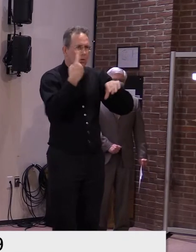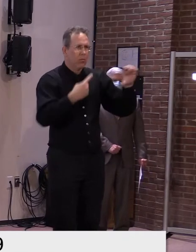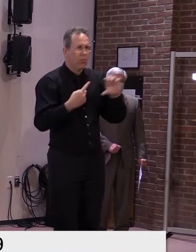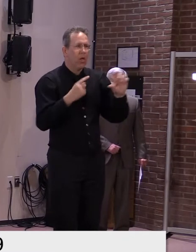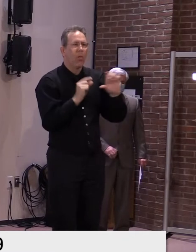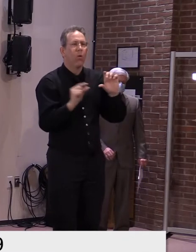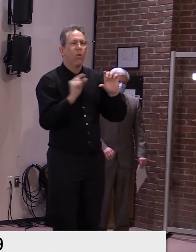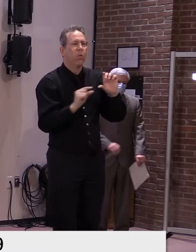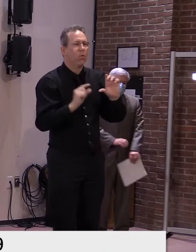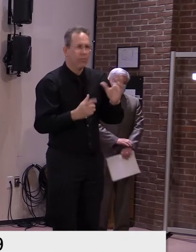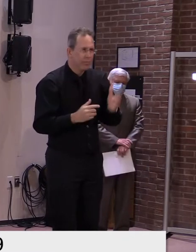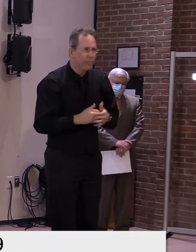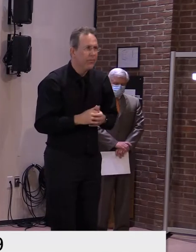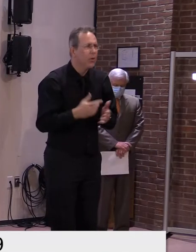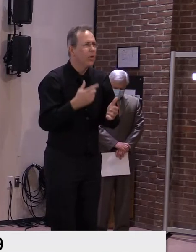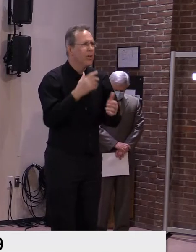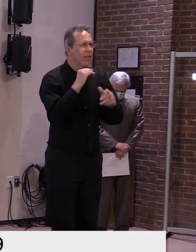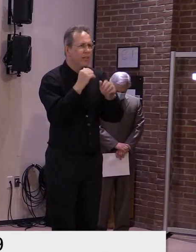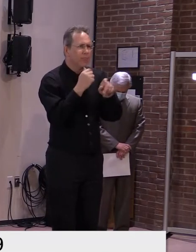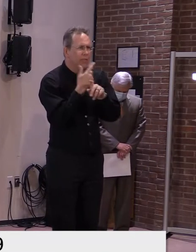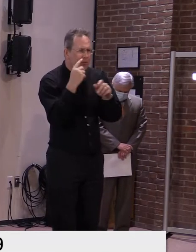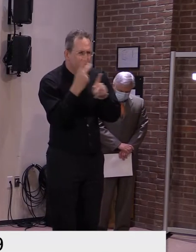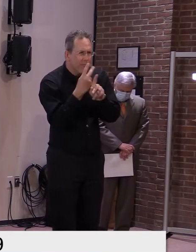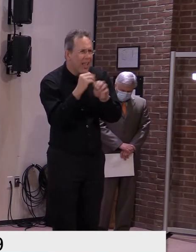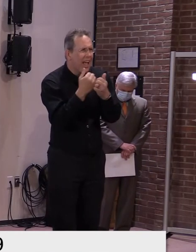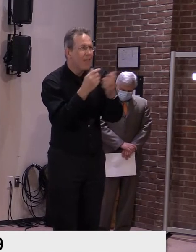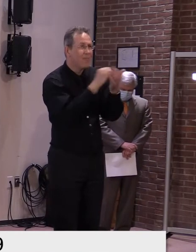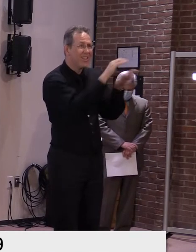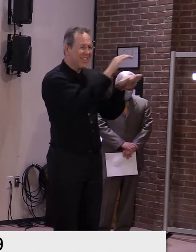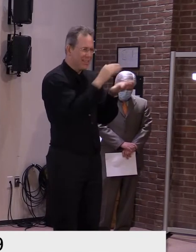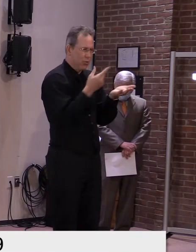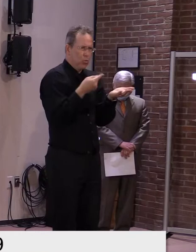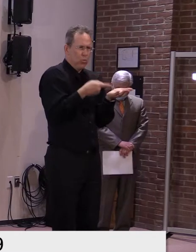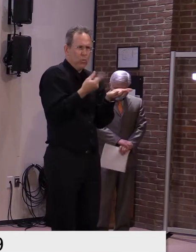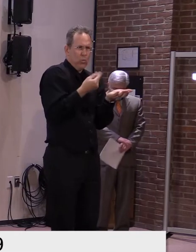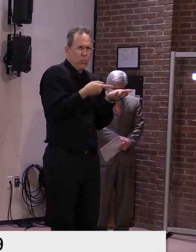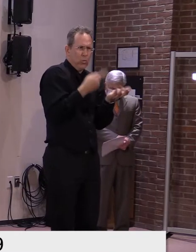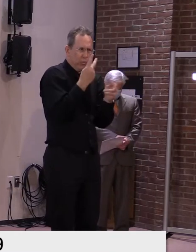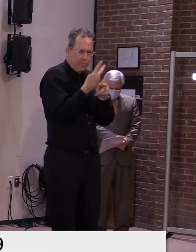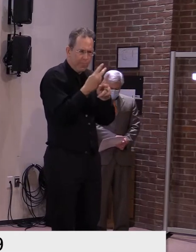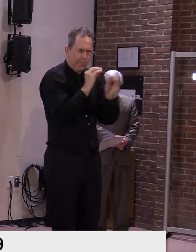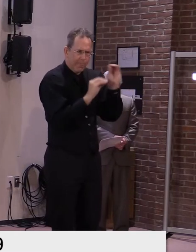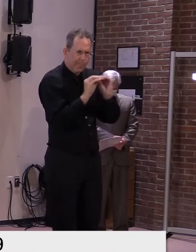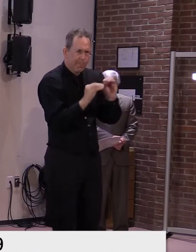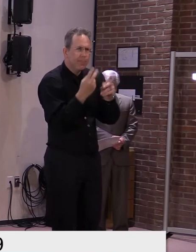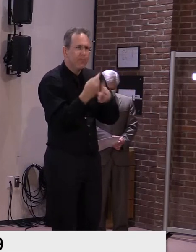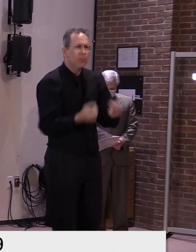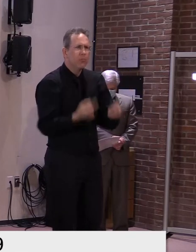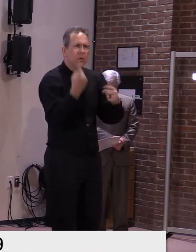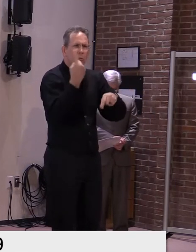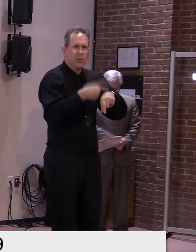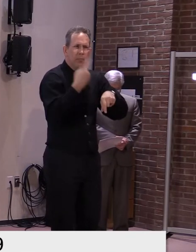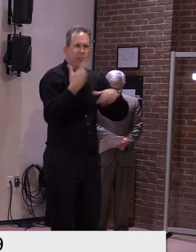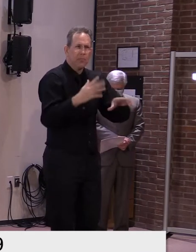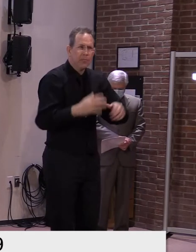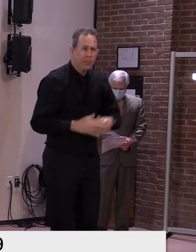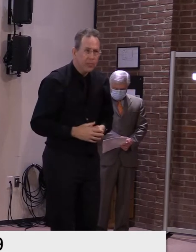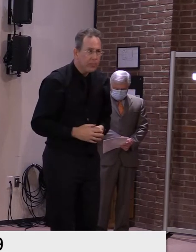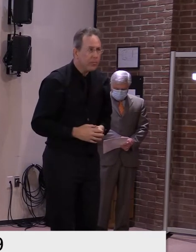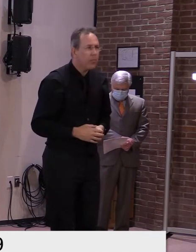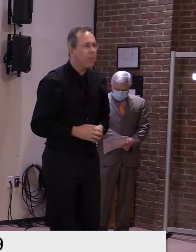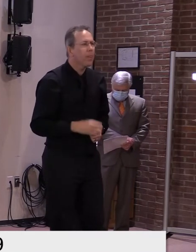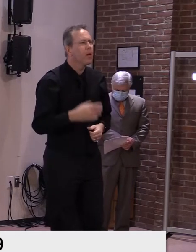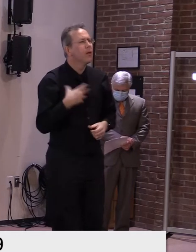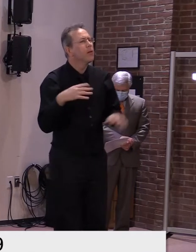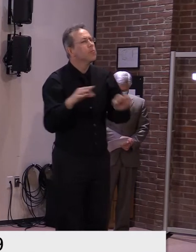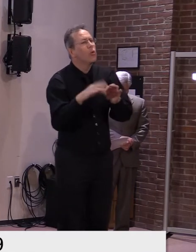strategically. To help districts focus on strategic priorities, we are emphasizing recovery activities in their grant applications. We are also